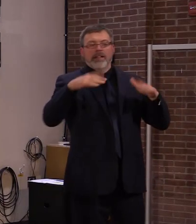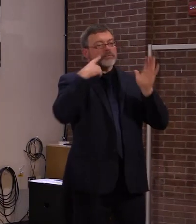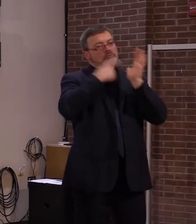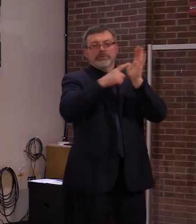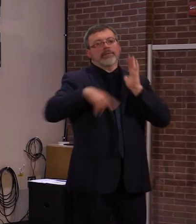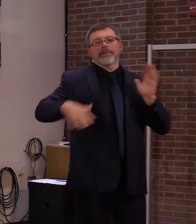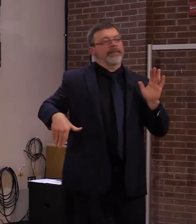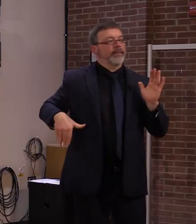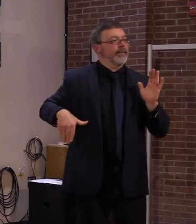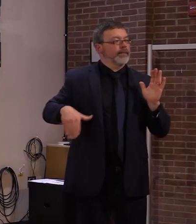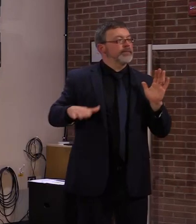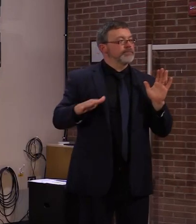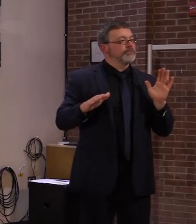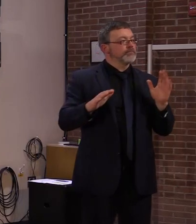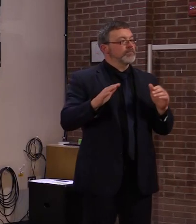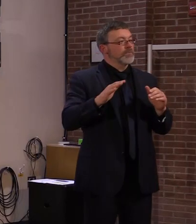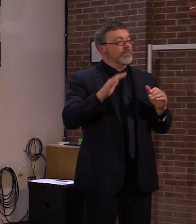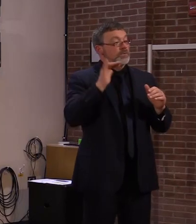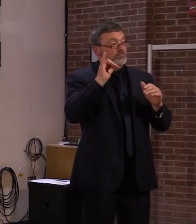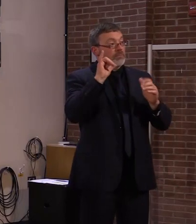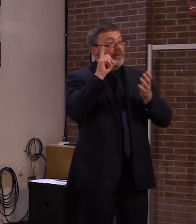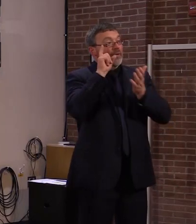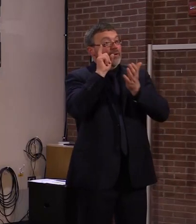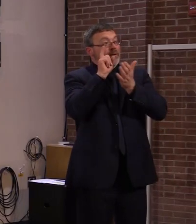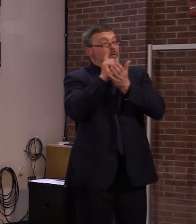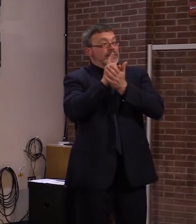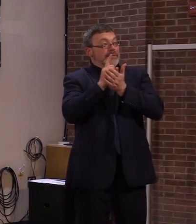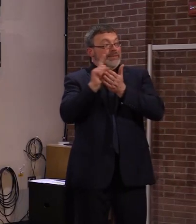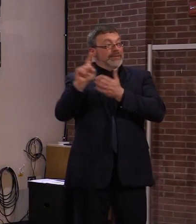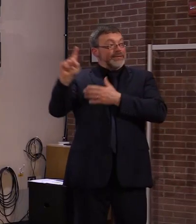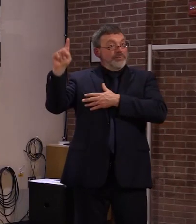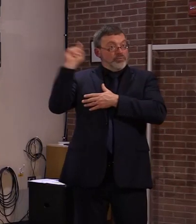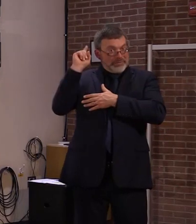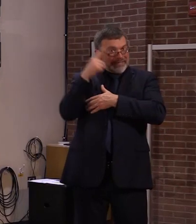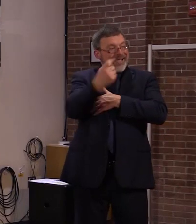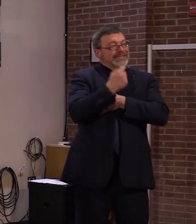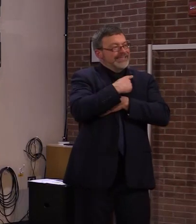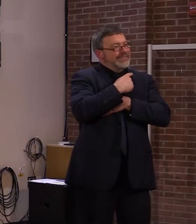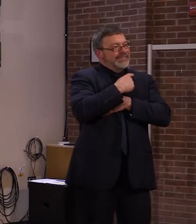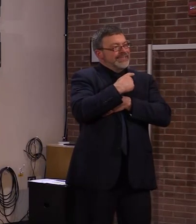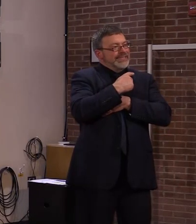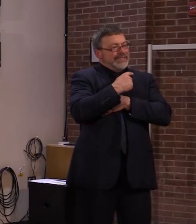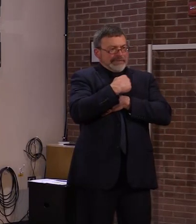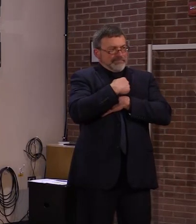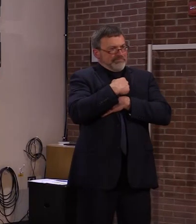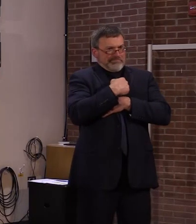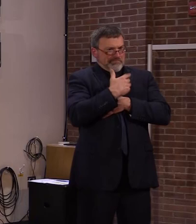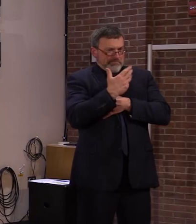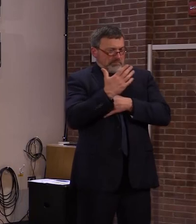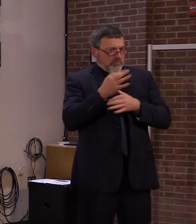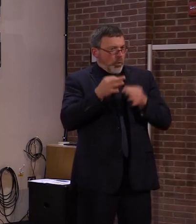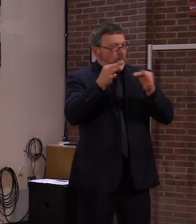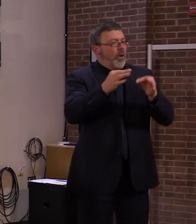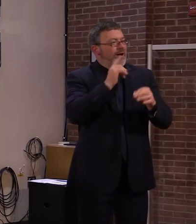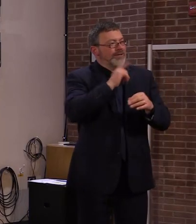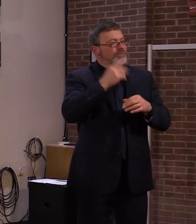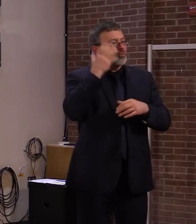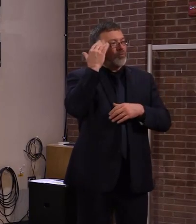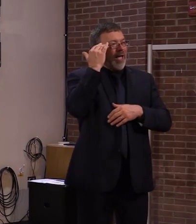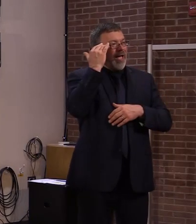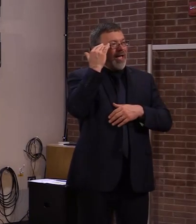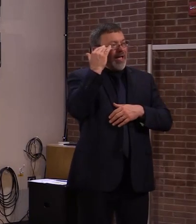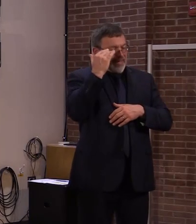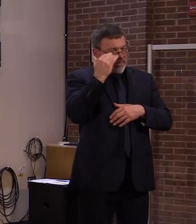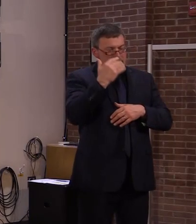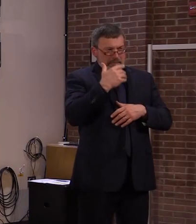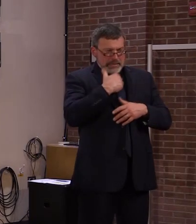did last week on your question. I apologize for that. I just realized we didn't get back to you on a timely basis, but we will this